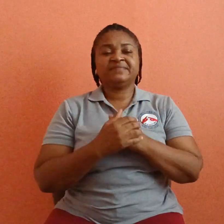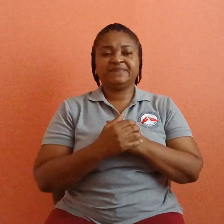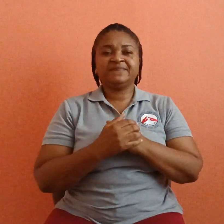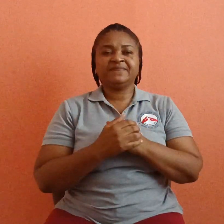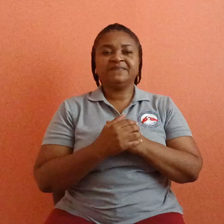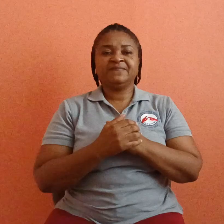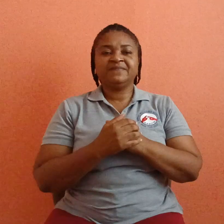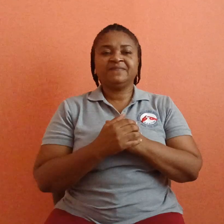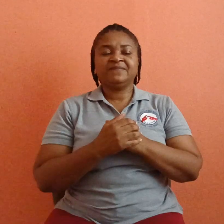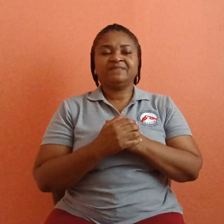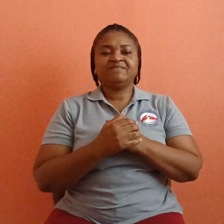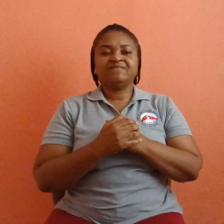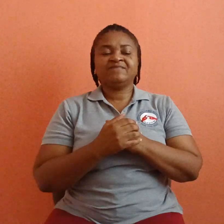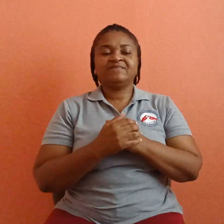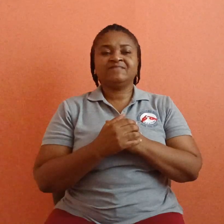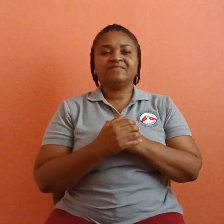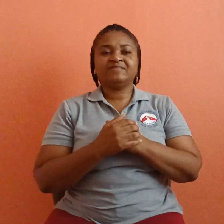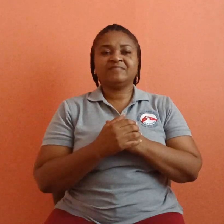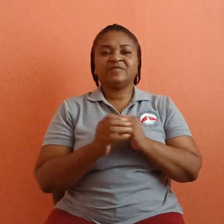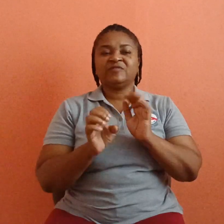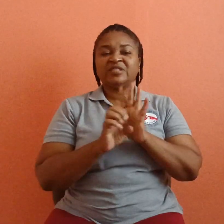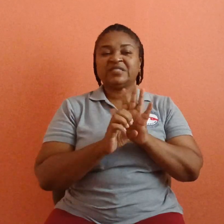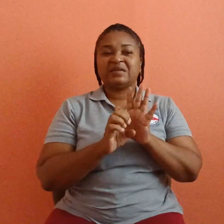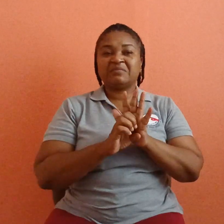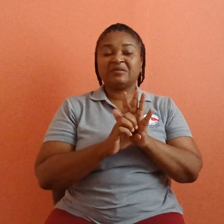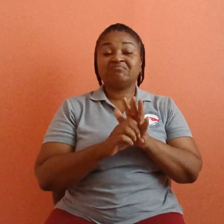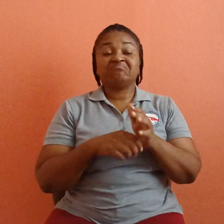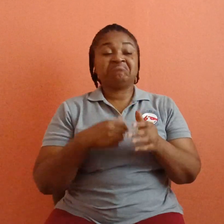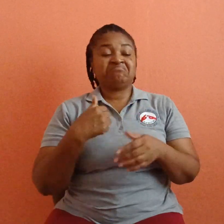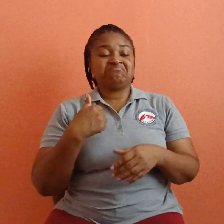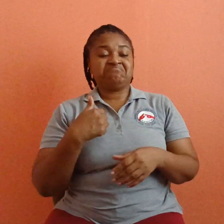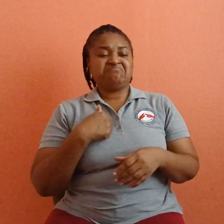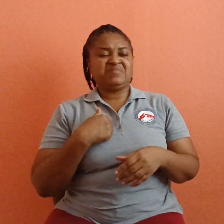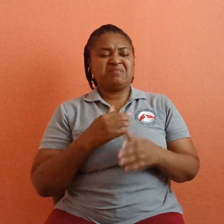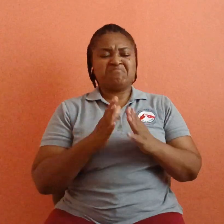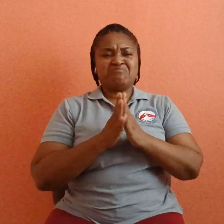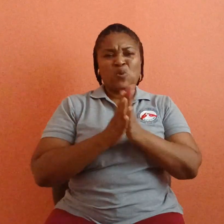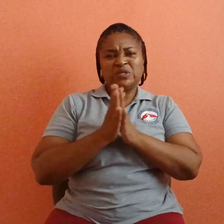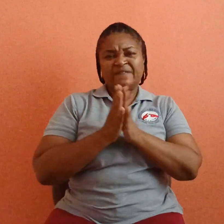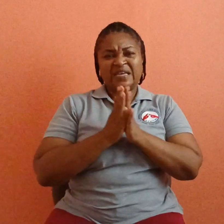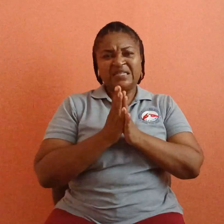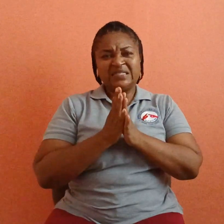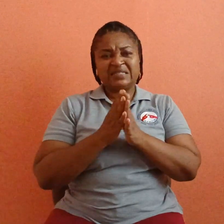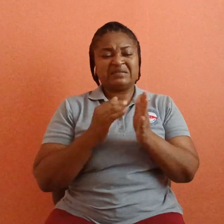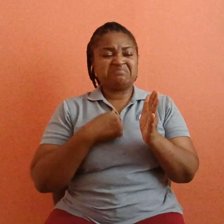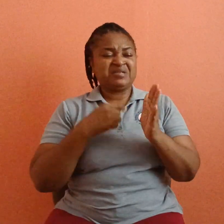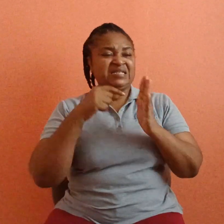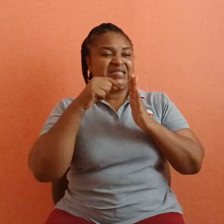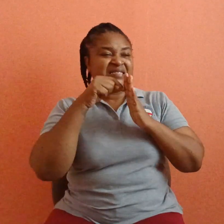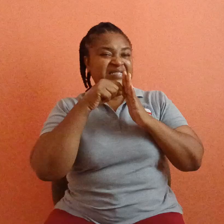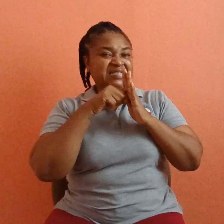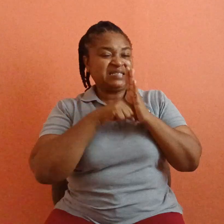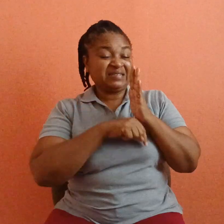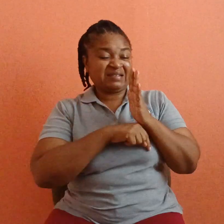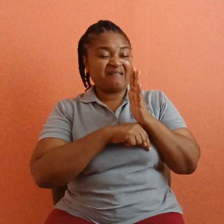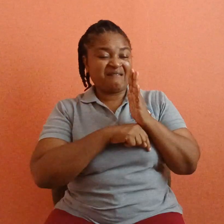So you would say something like motivated and detail-oriented high